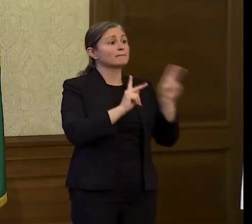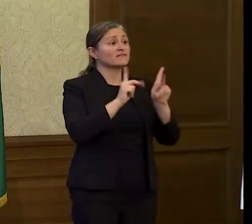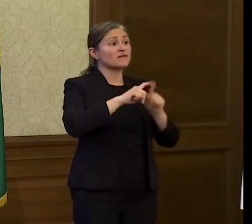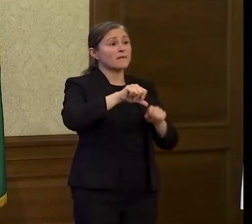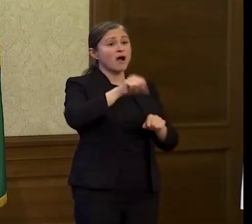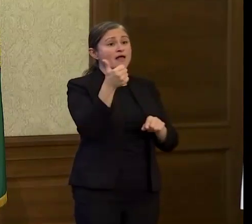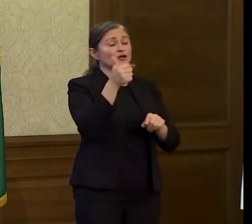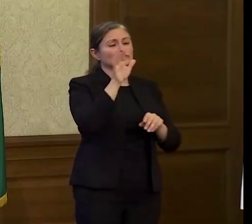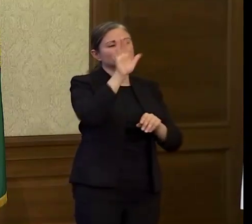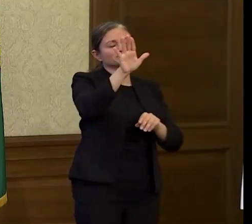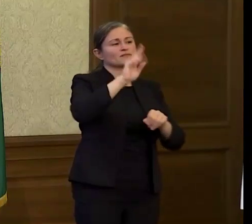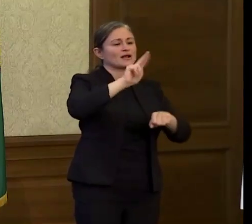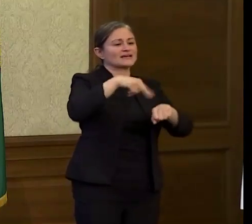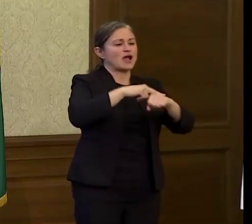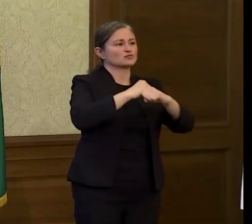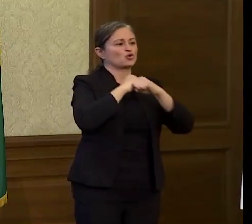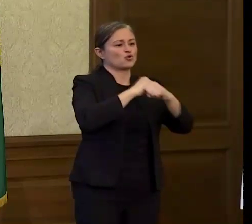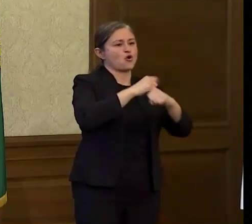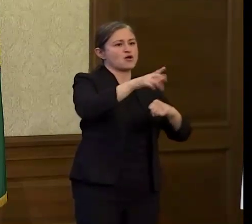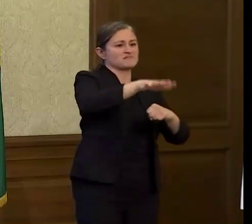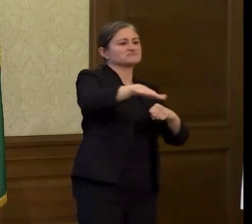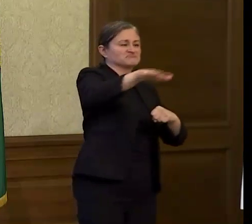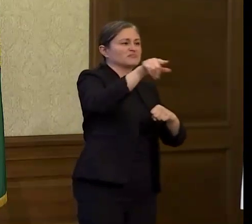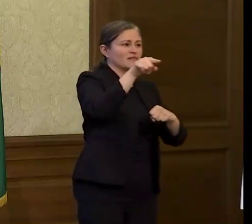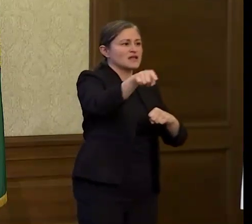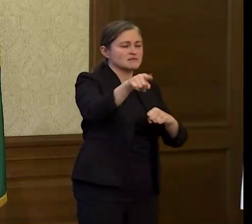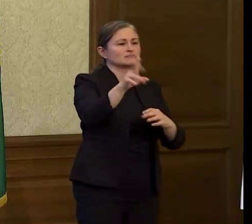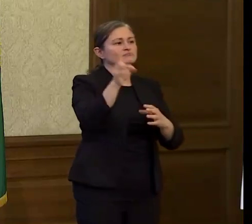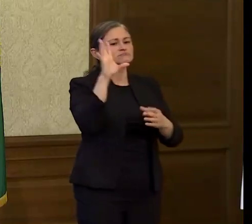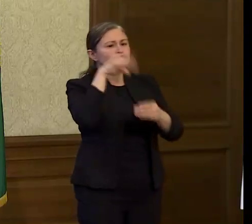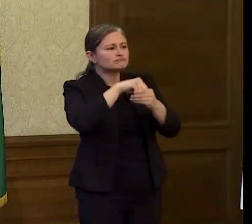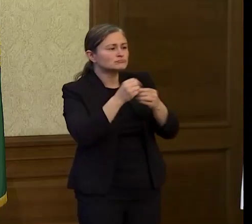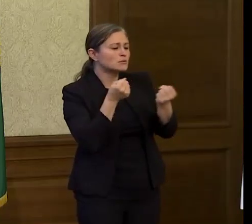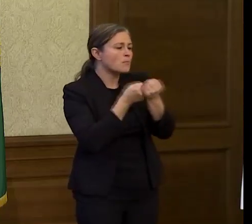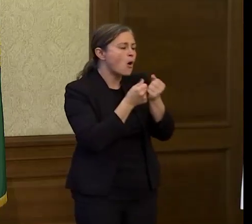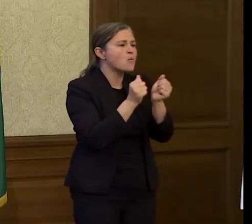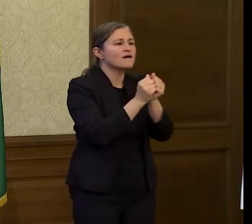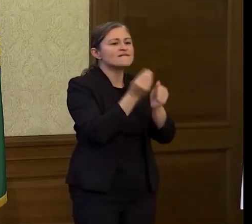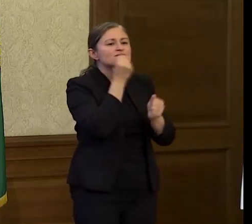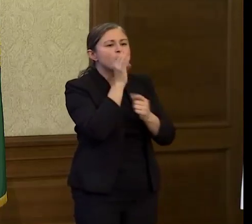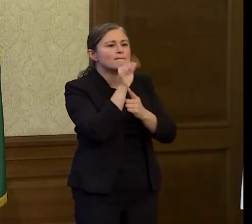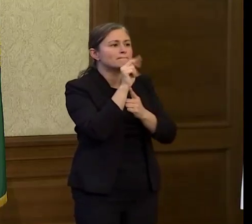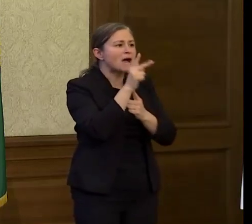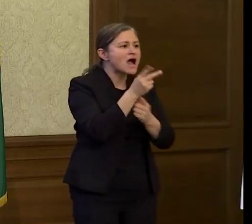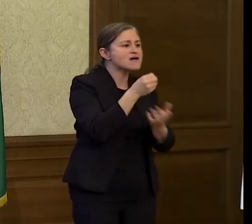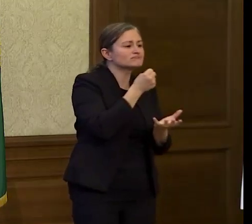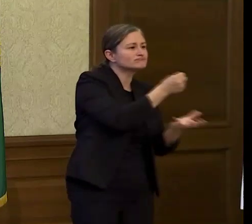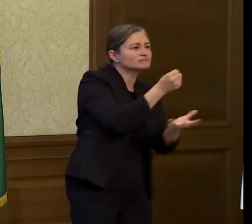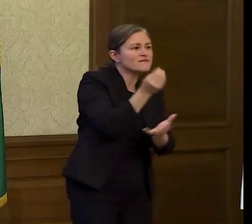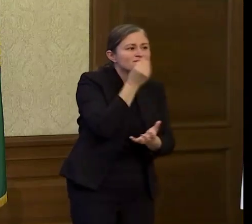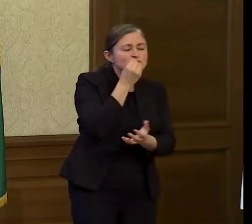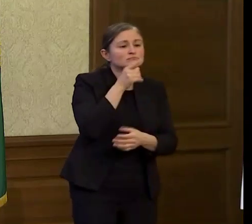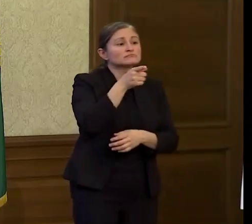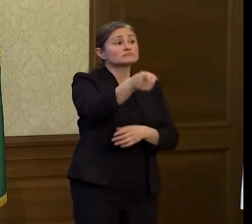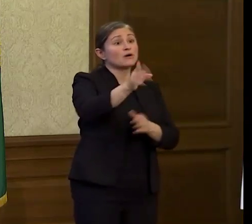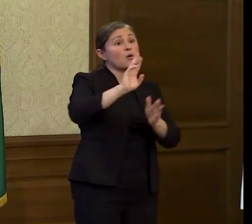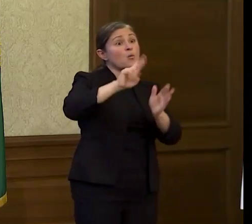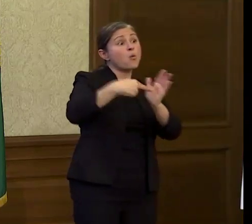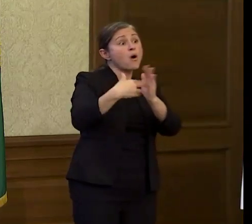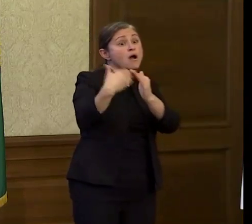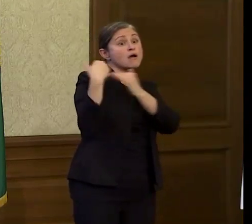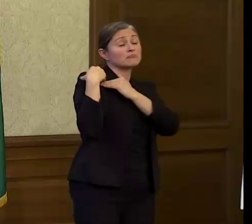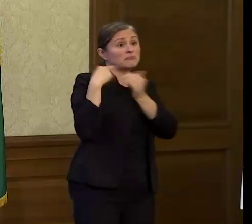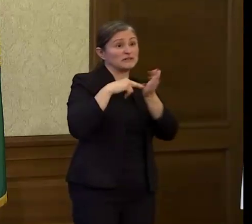basic needs can be met. By the way, the National Guard's role is not related to enforcement of their orders, just to helping people